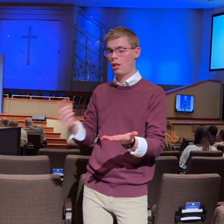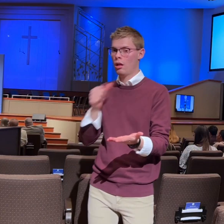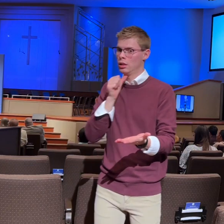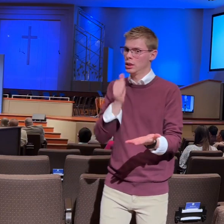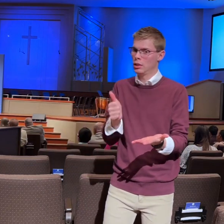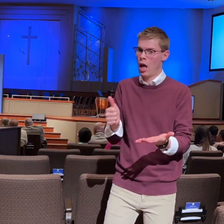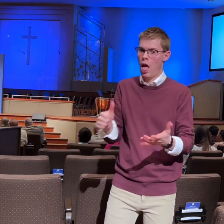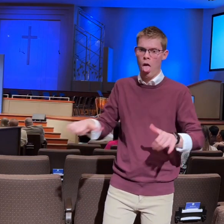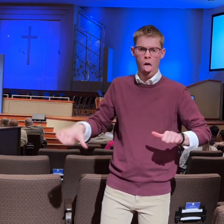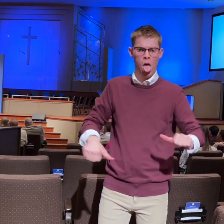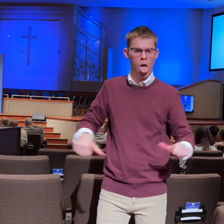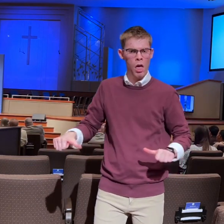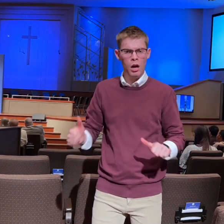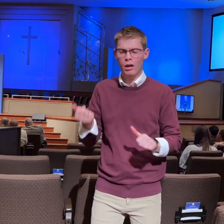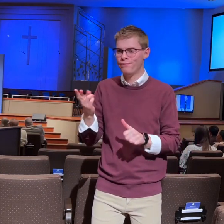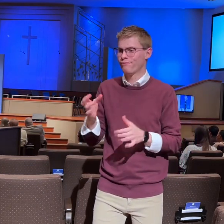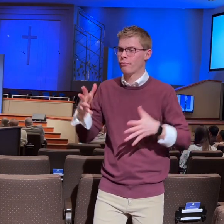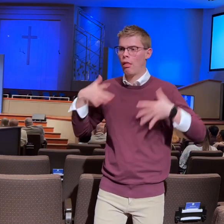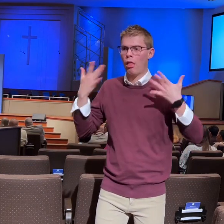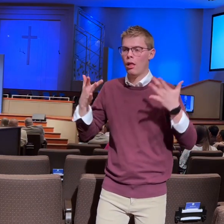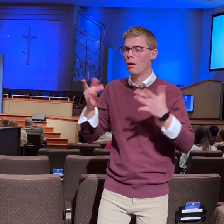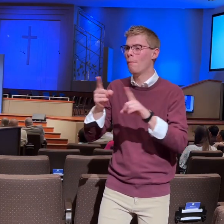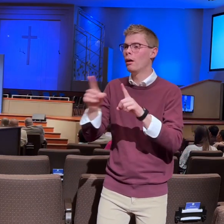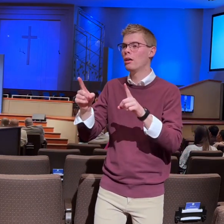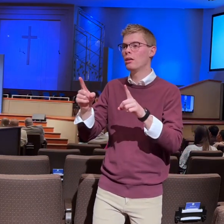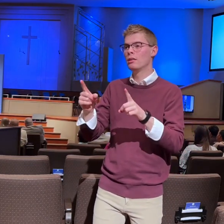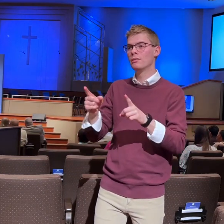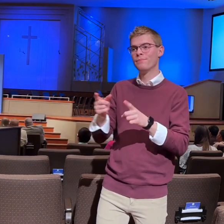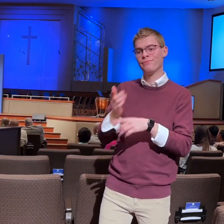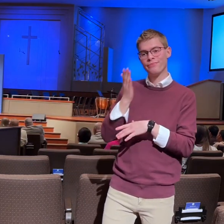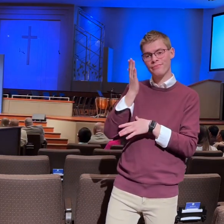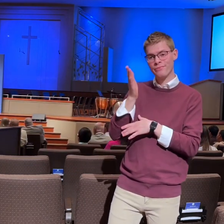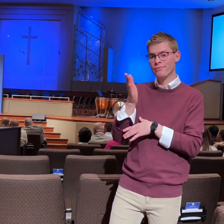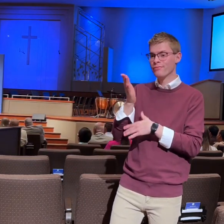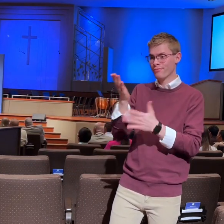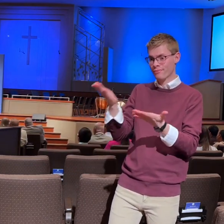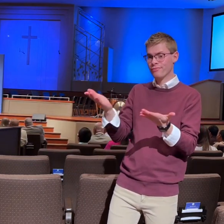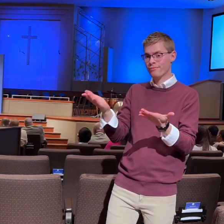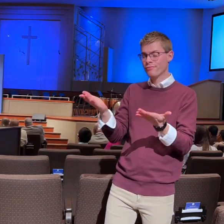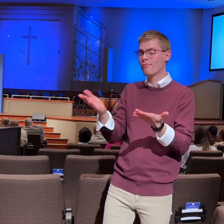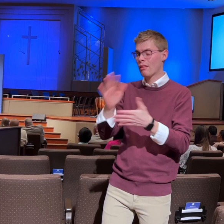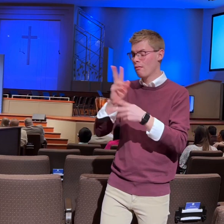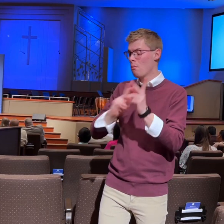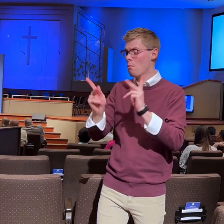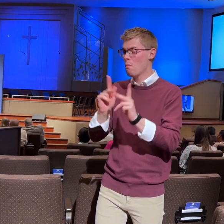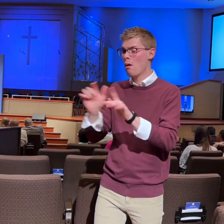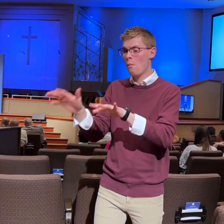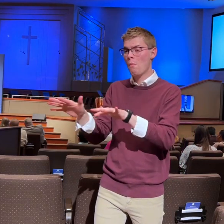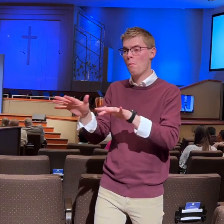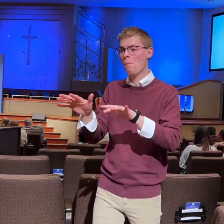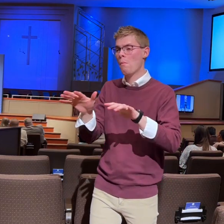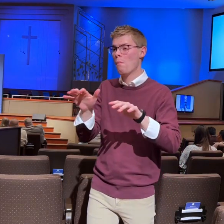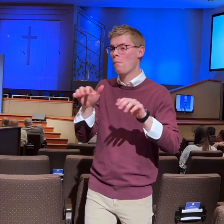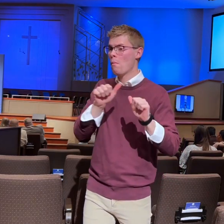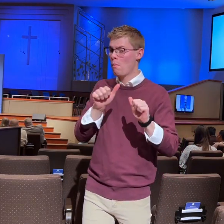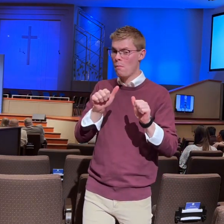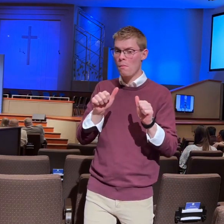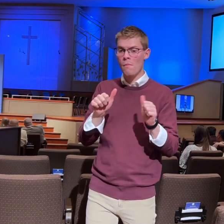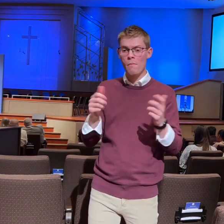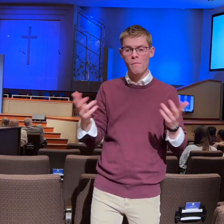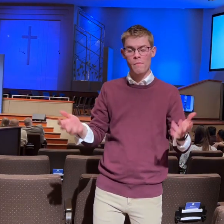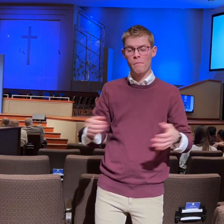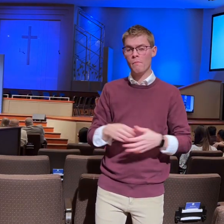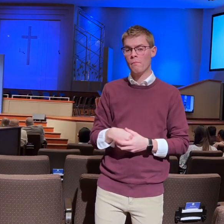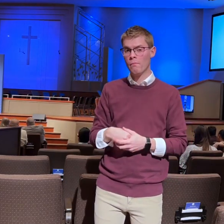but God's word said there will be a what first? Say what? Falling away. And that word is apostasia.